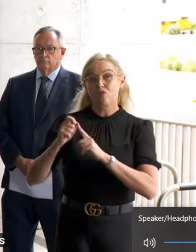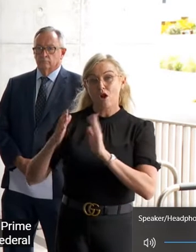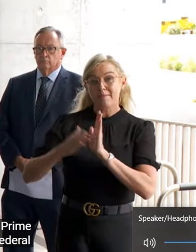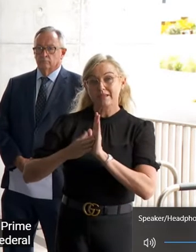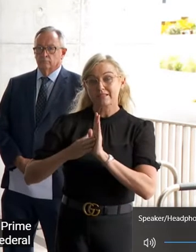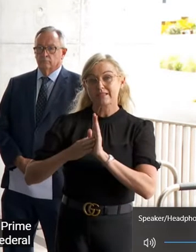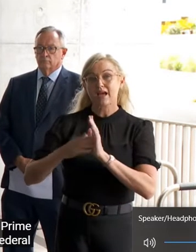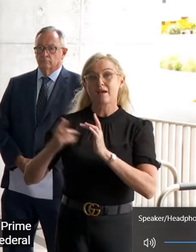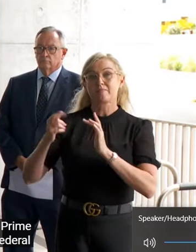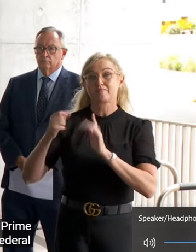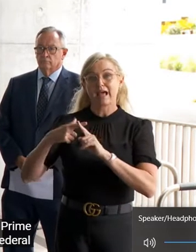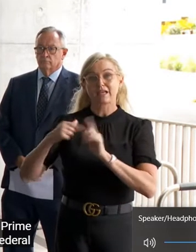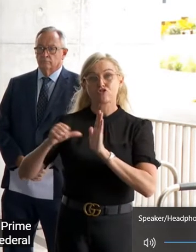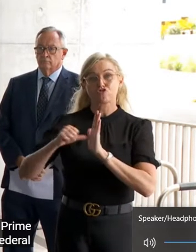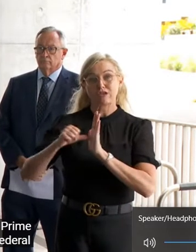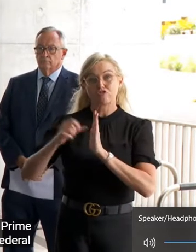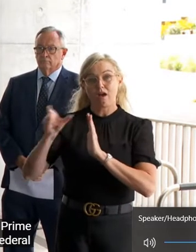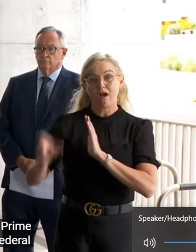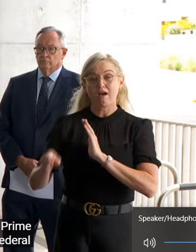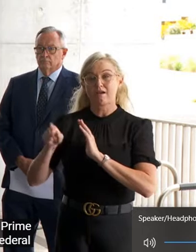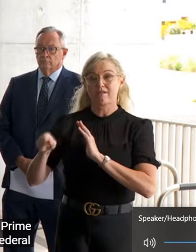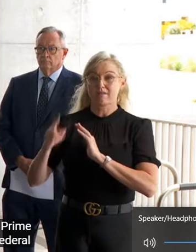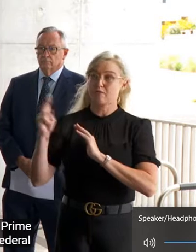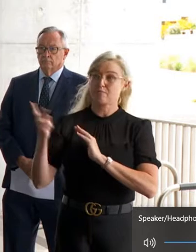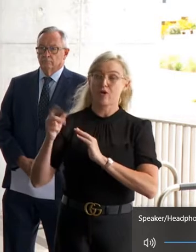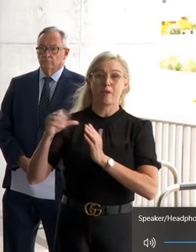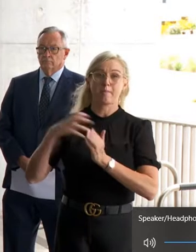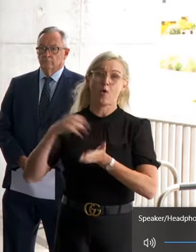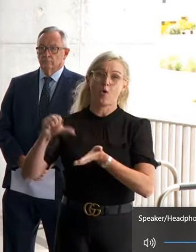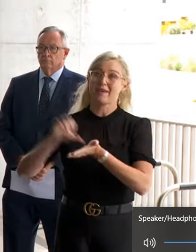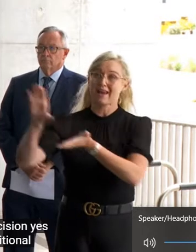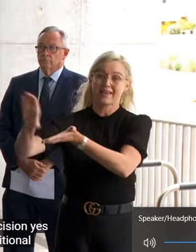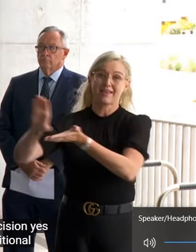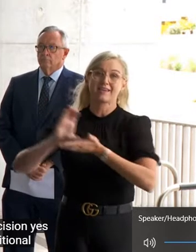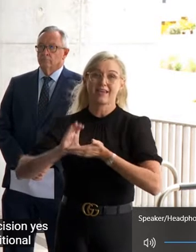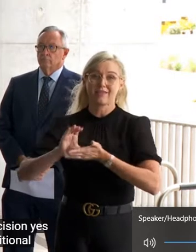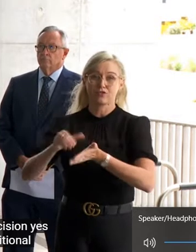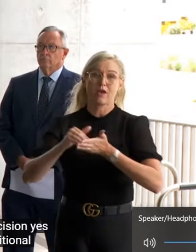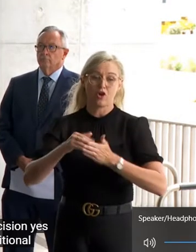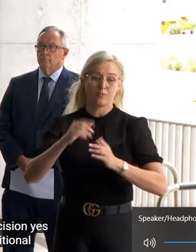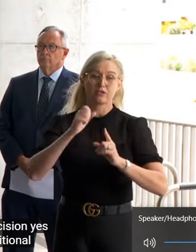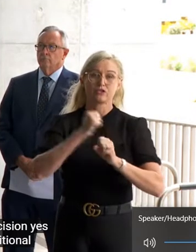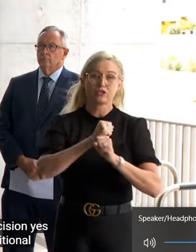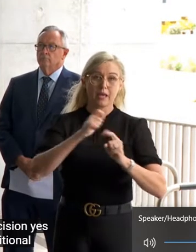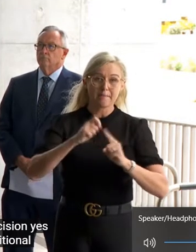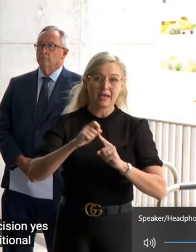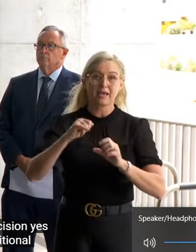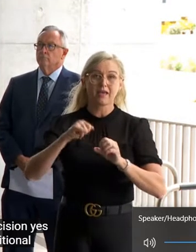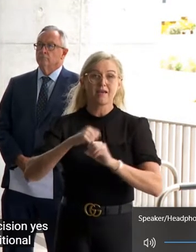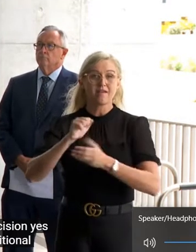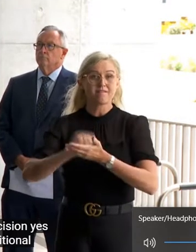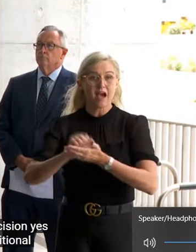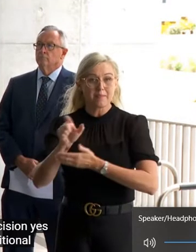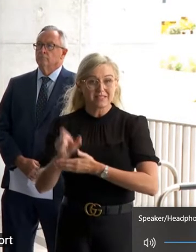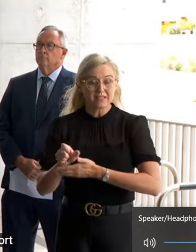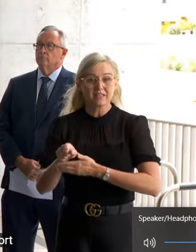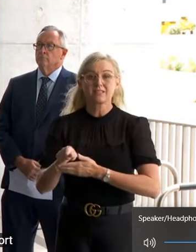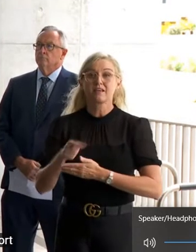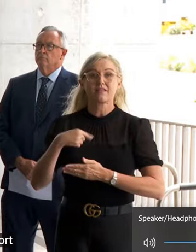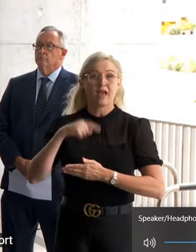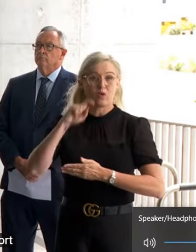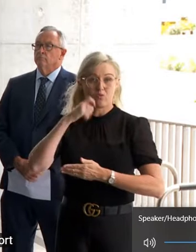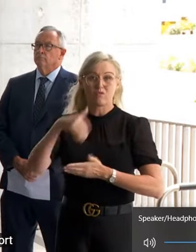and the Federal Treasurer for their decision yesterday to provide additional financial support for our GPs and pharmacists who will be taking a heavier